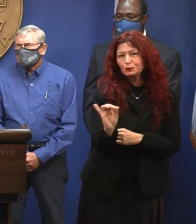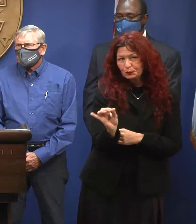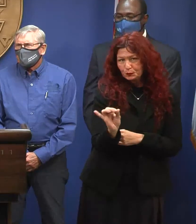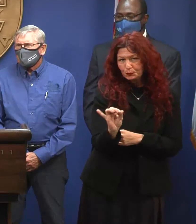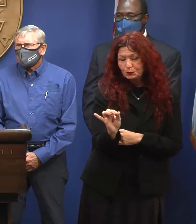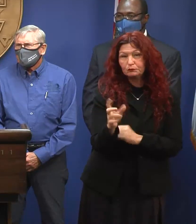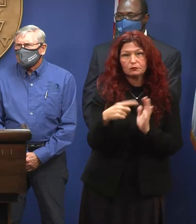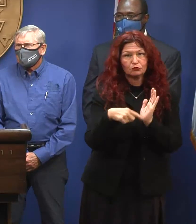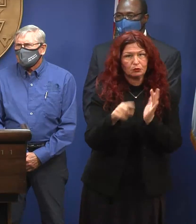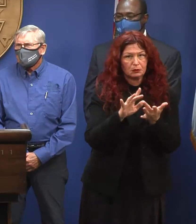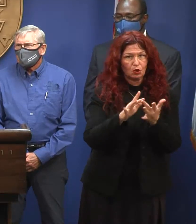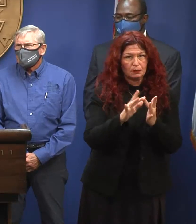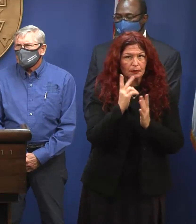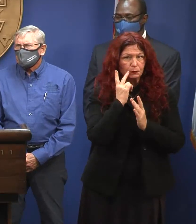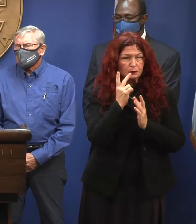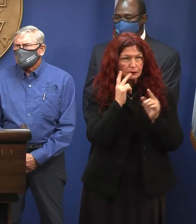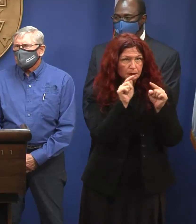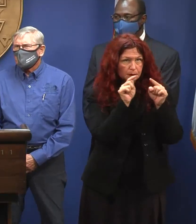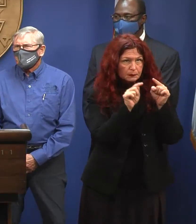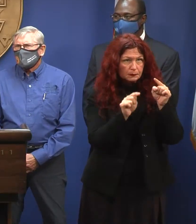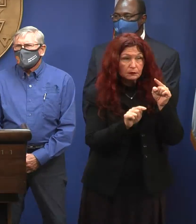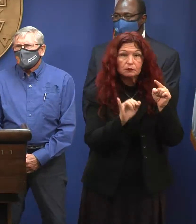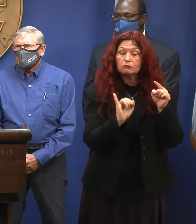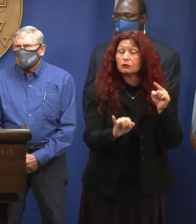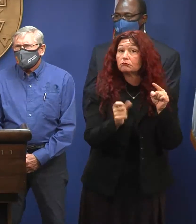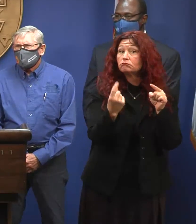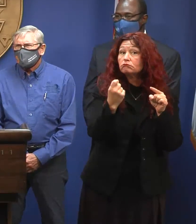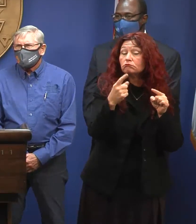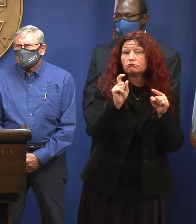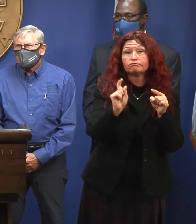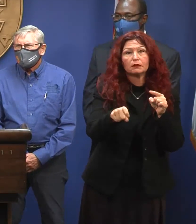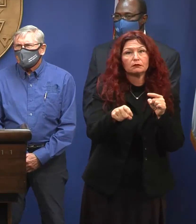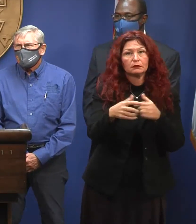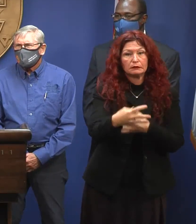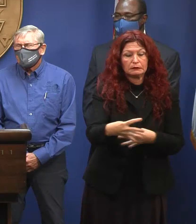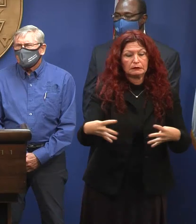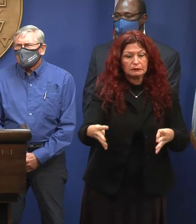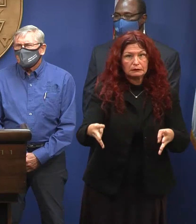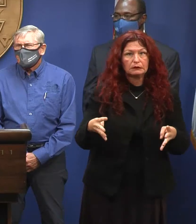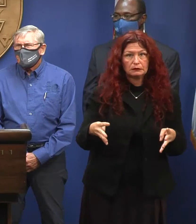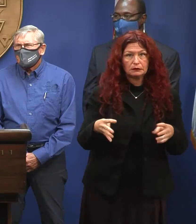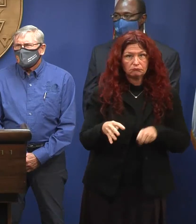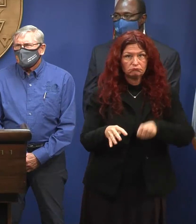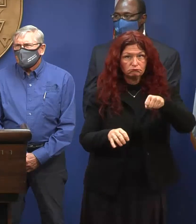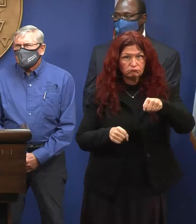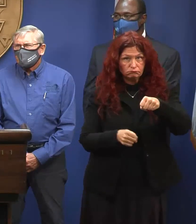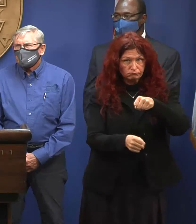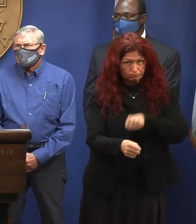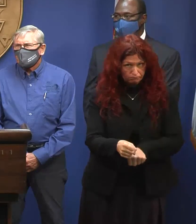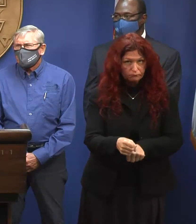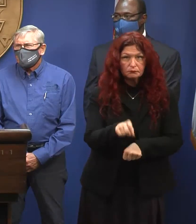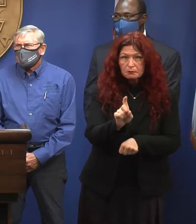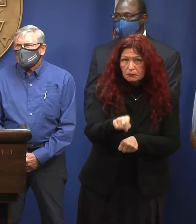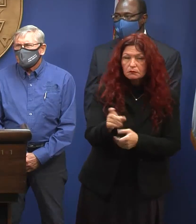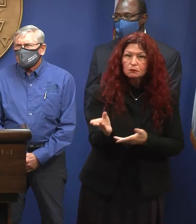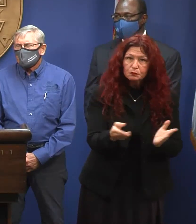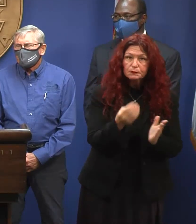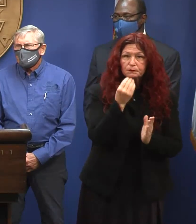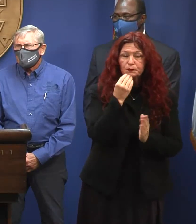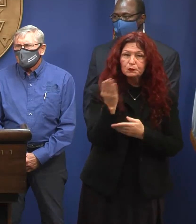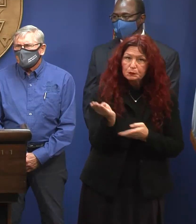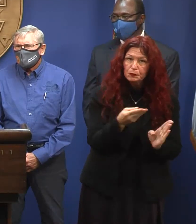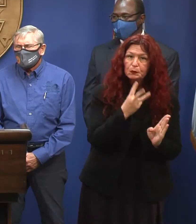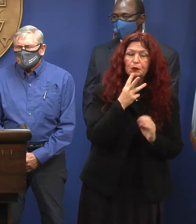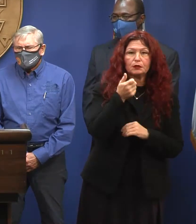Be sure, if you're going with a pet to a shelter, to bring your own kennel, bring your own pet food, and other necessary pet items. So again,